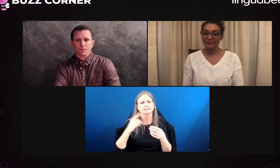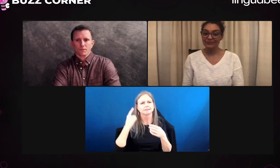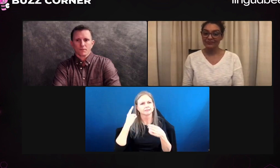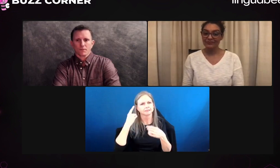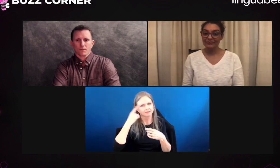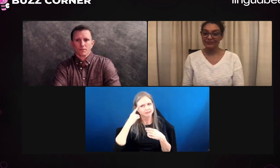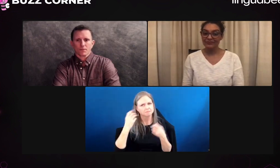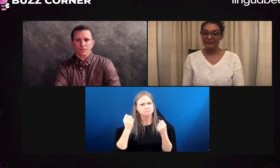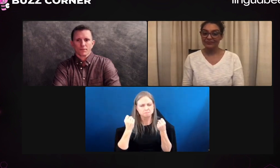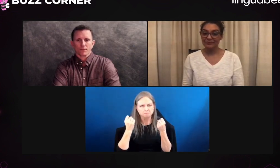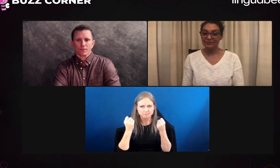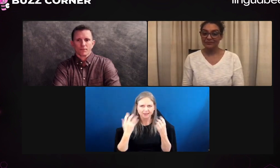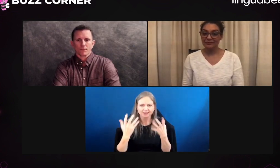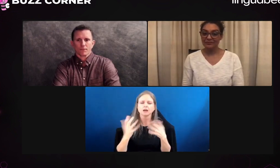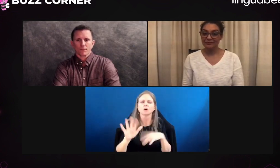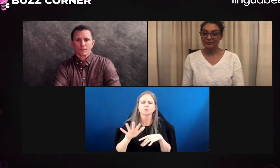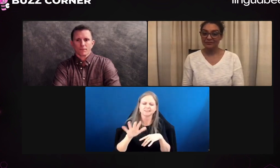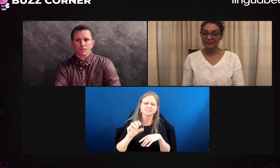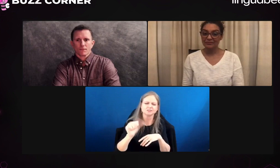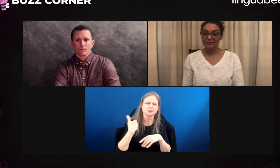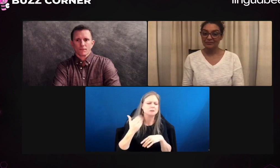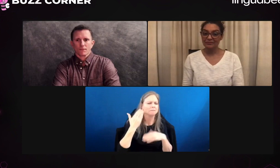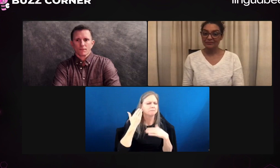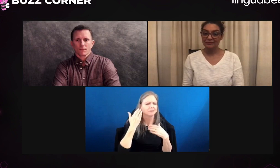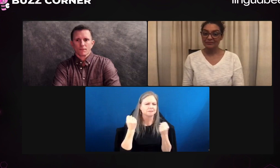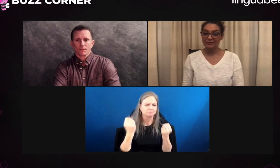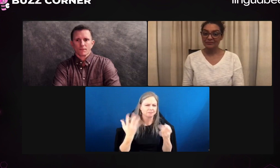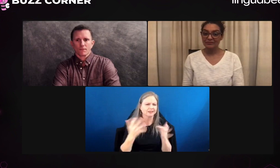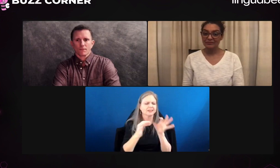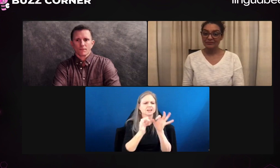really. And so